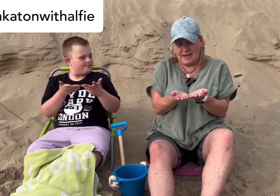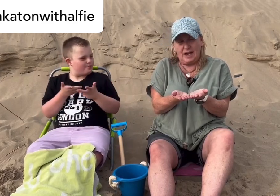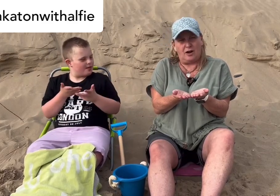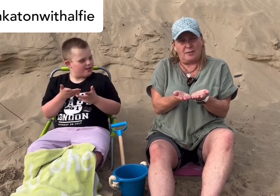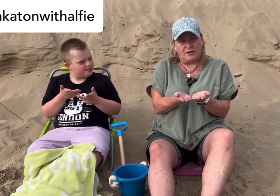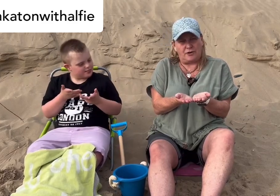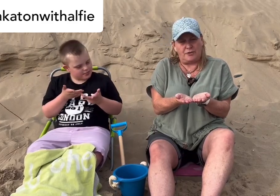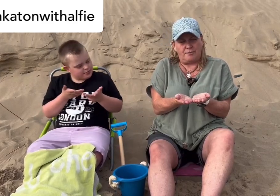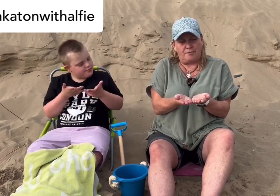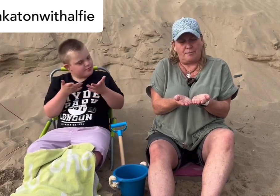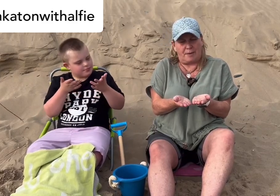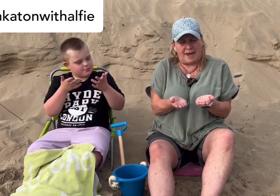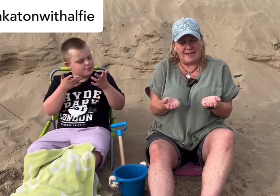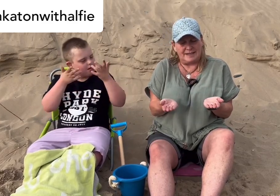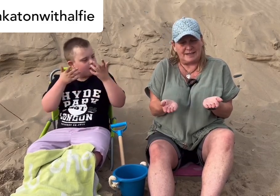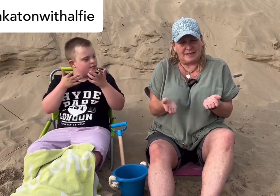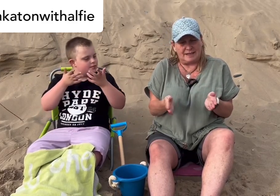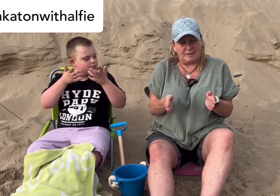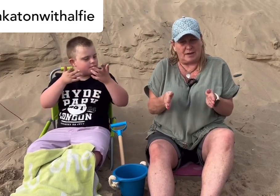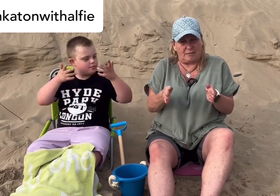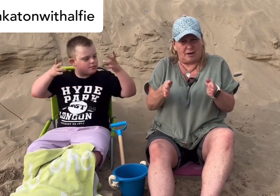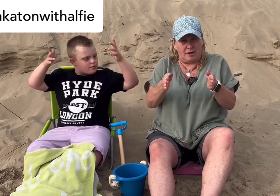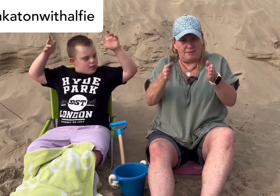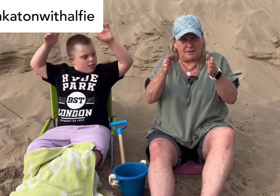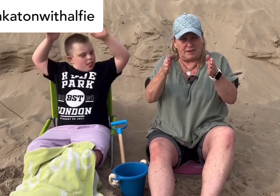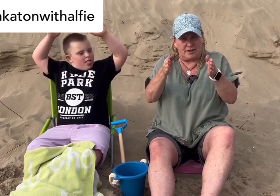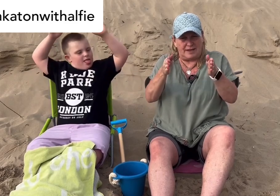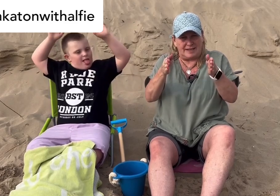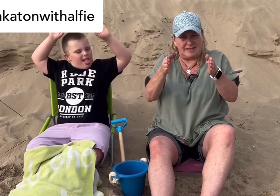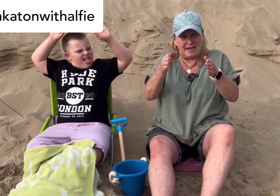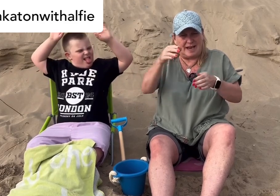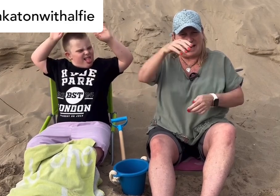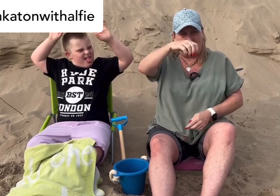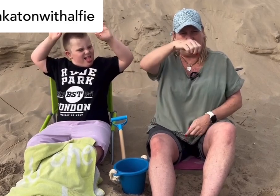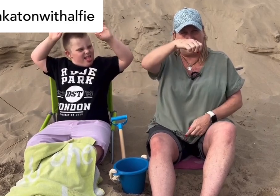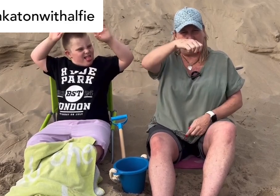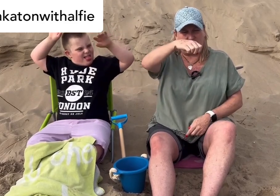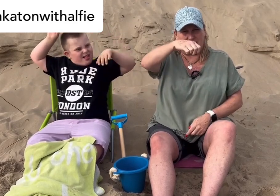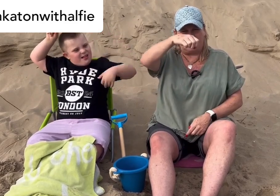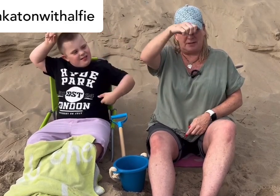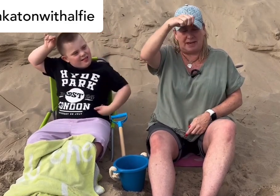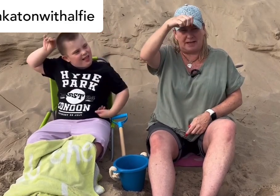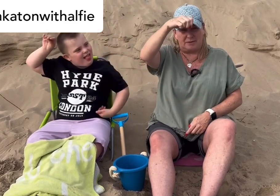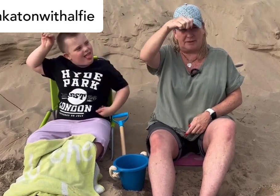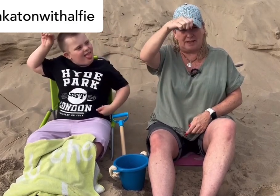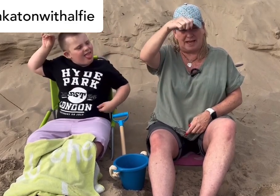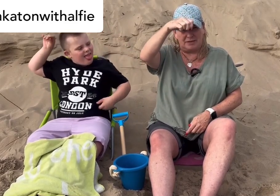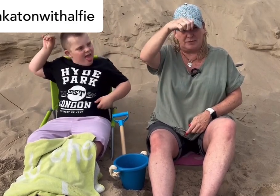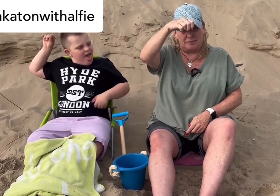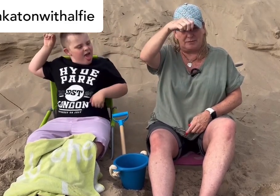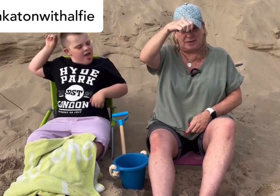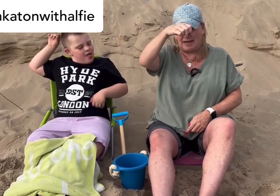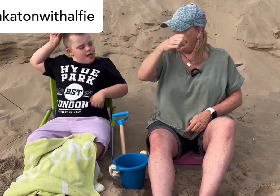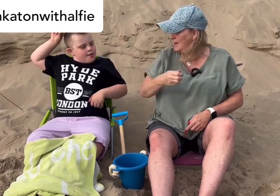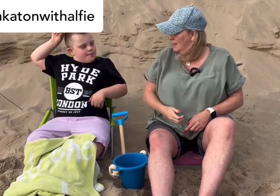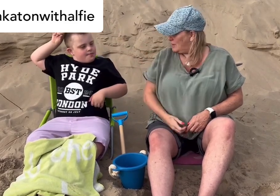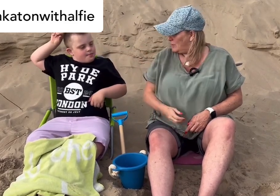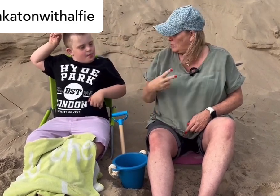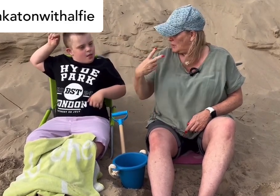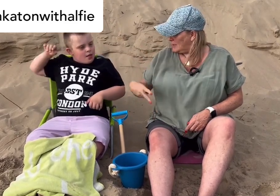And we draw the base and then we come up the sides and then we land on and hand, we have the handle. So should we do it again?